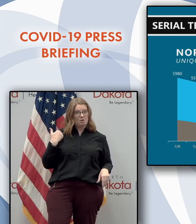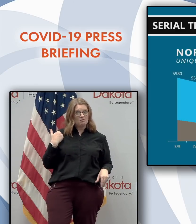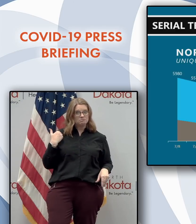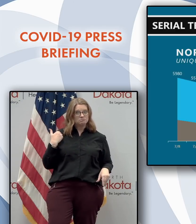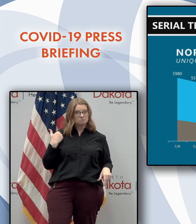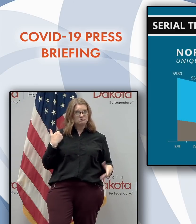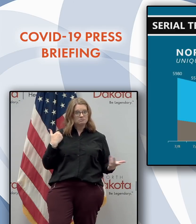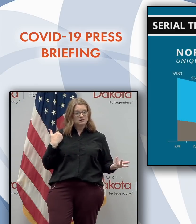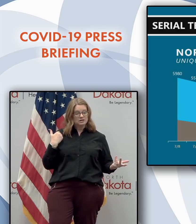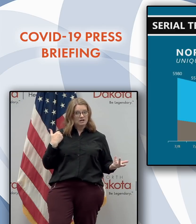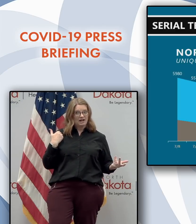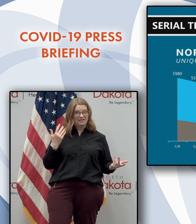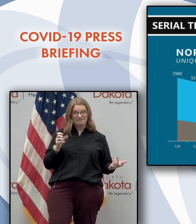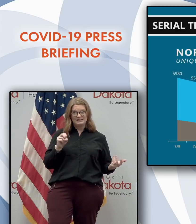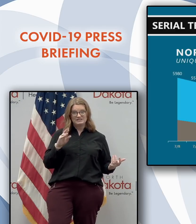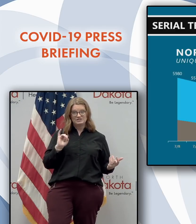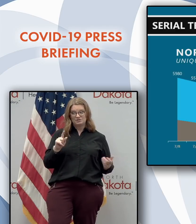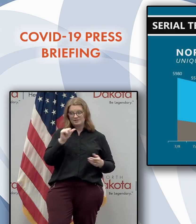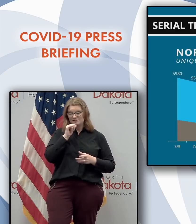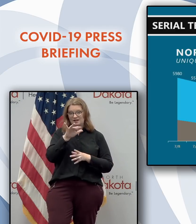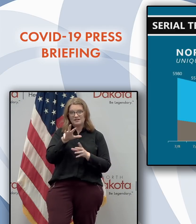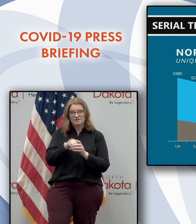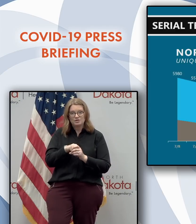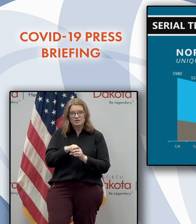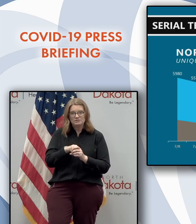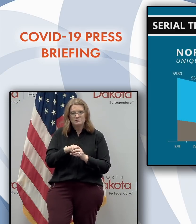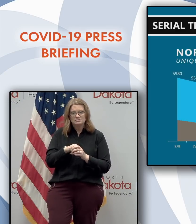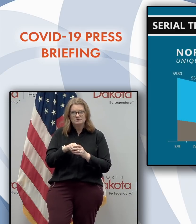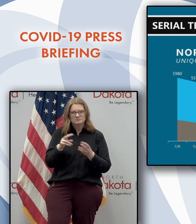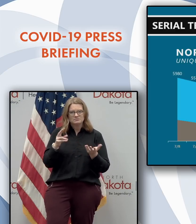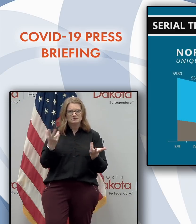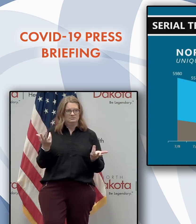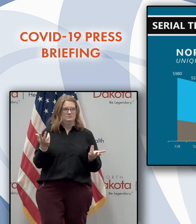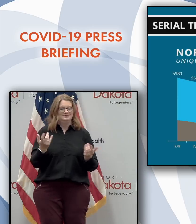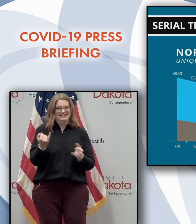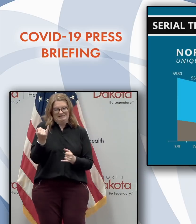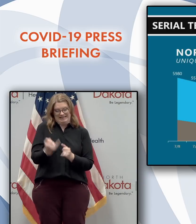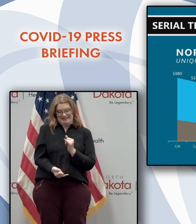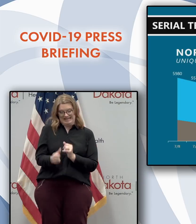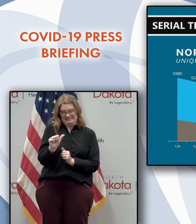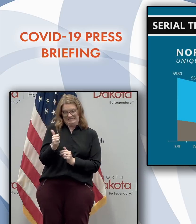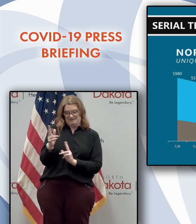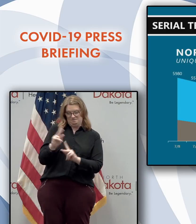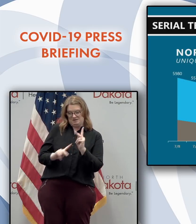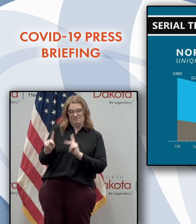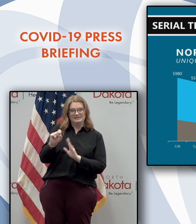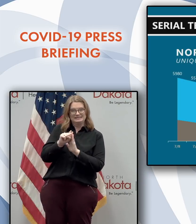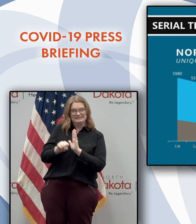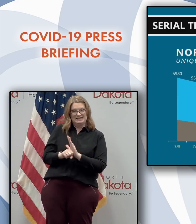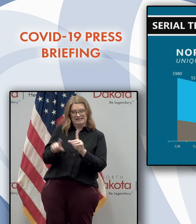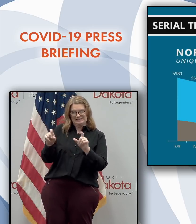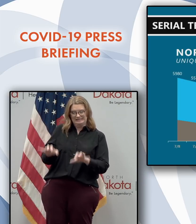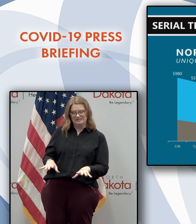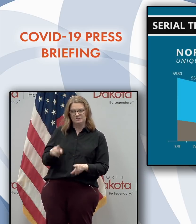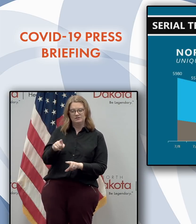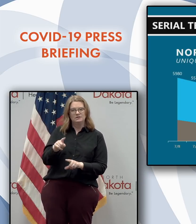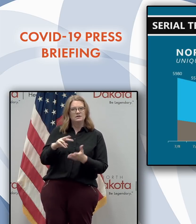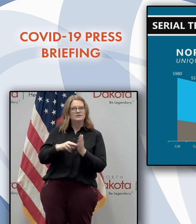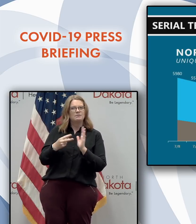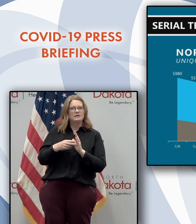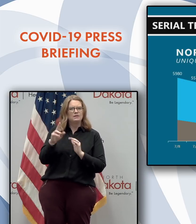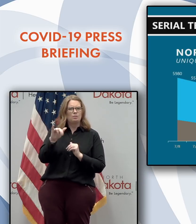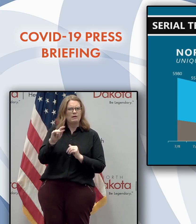and somehow the serial testing didn't count, I guess then that would mean we'd have 100%. If they were the last 10 people in the state that got tested, we'd have a 100%